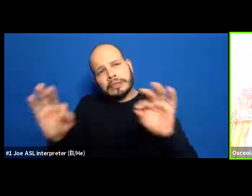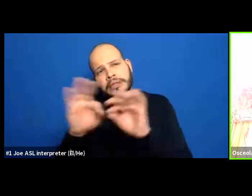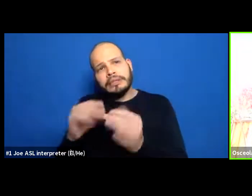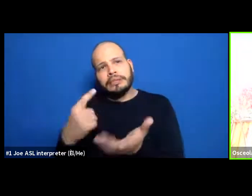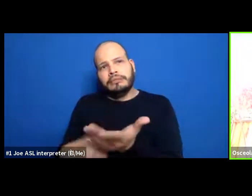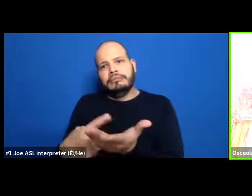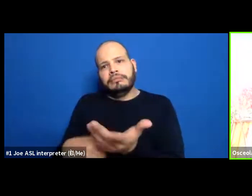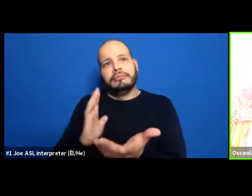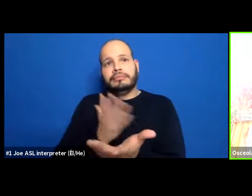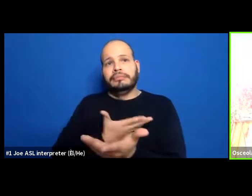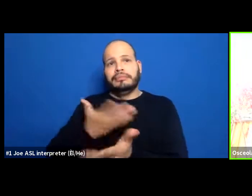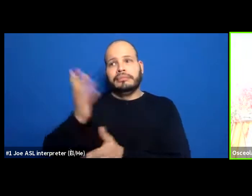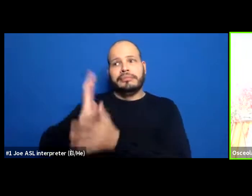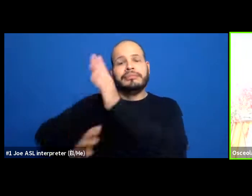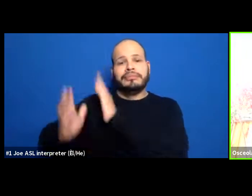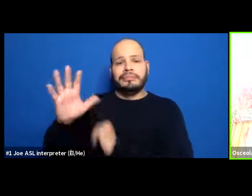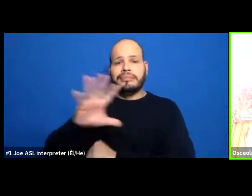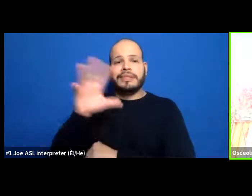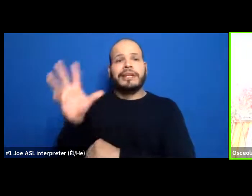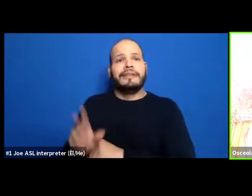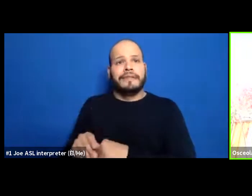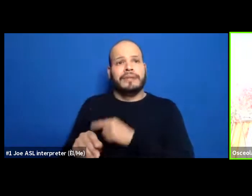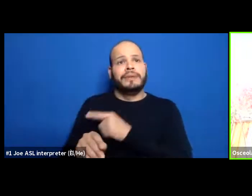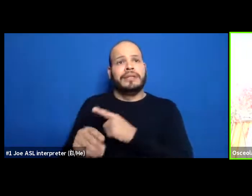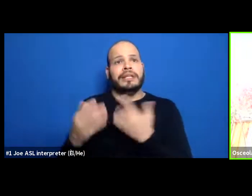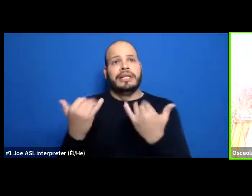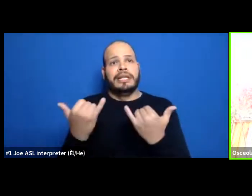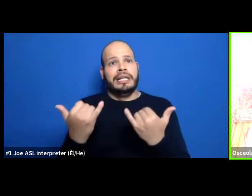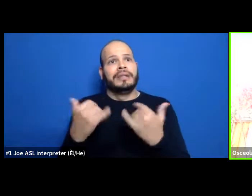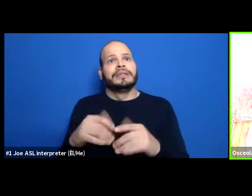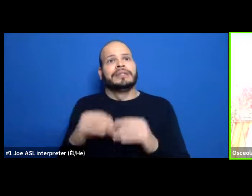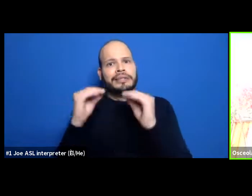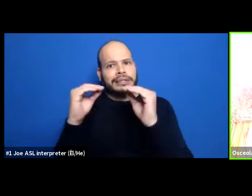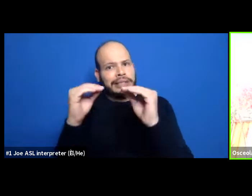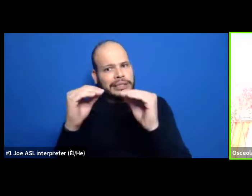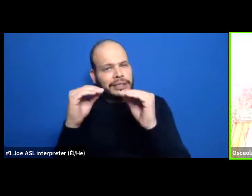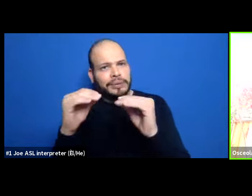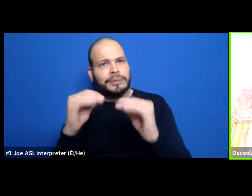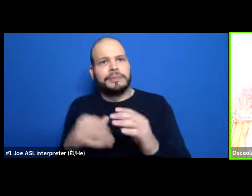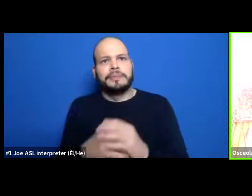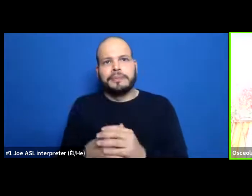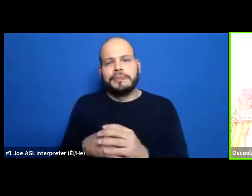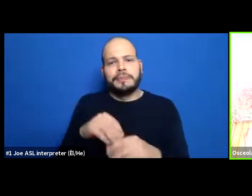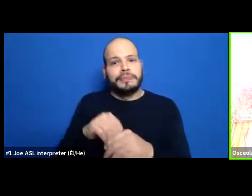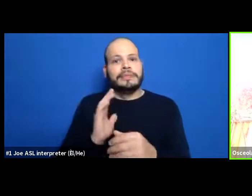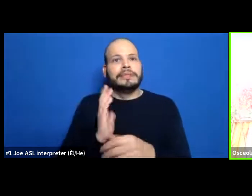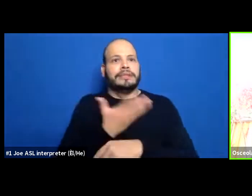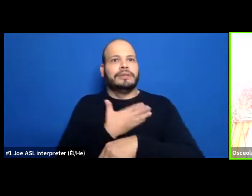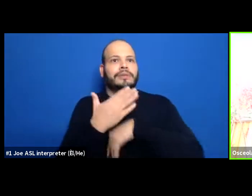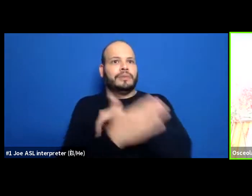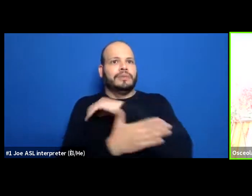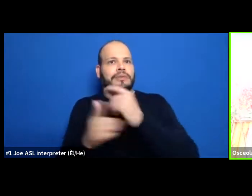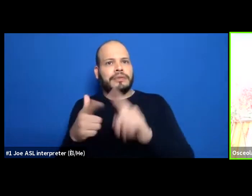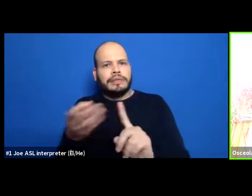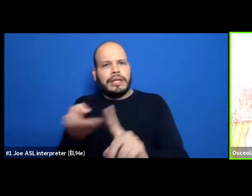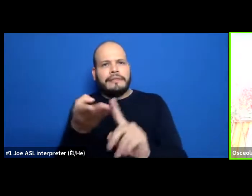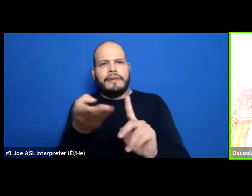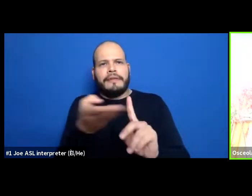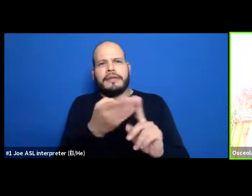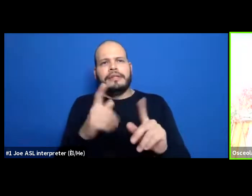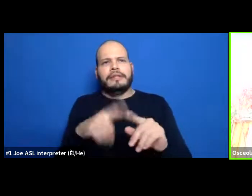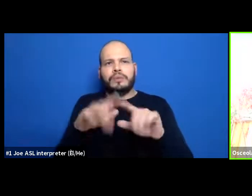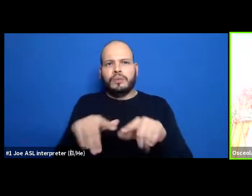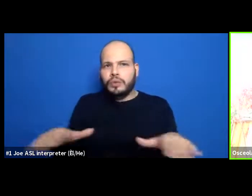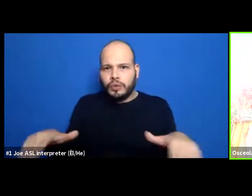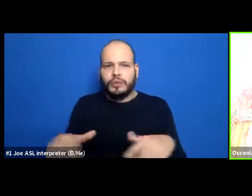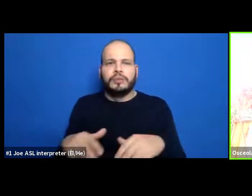teachers trying to convince Black children and other children that they come from people who are ahistorical, or that they have to